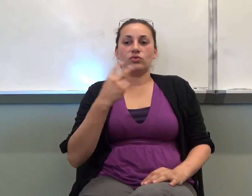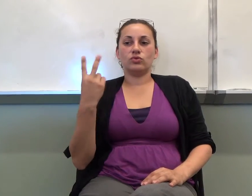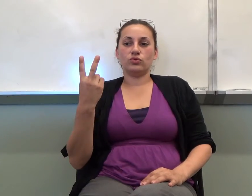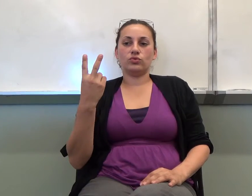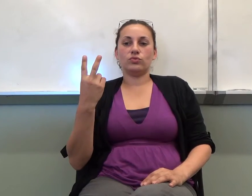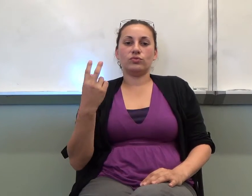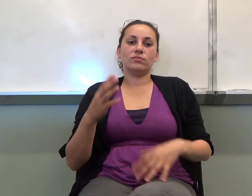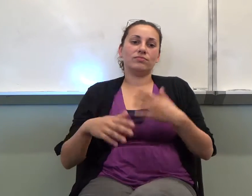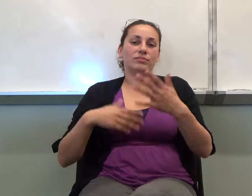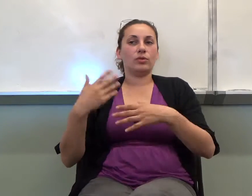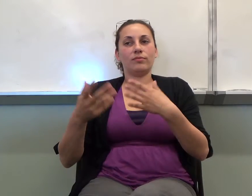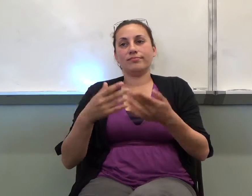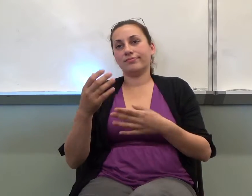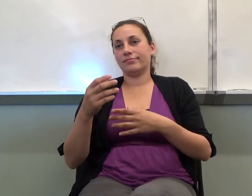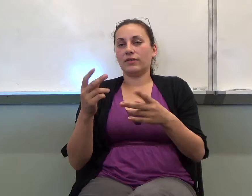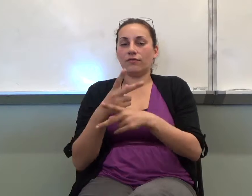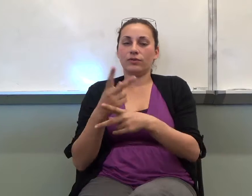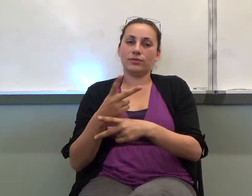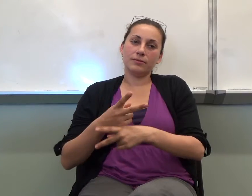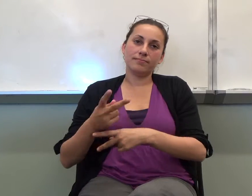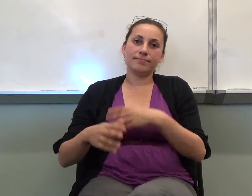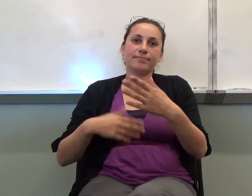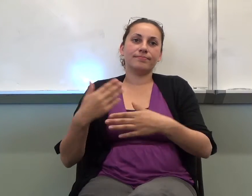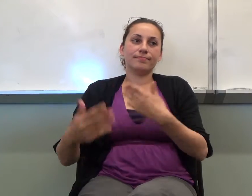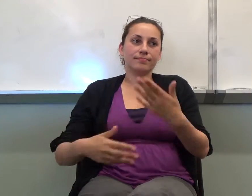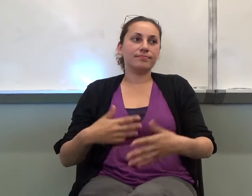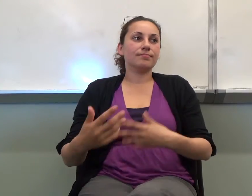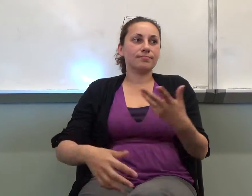down 240 to be a little bit less than that. This would be a 7 over